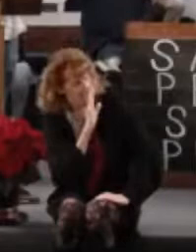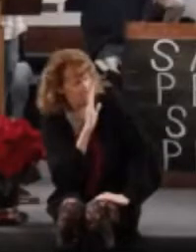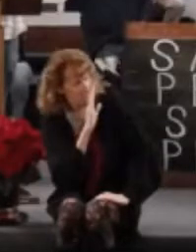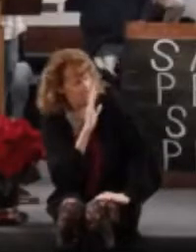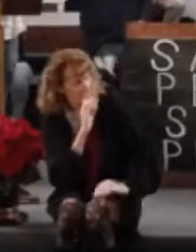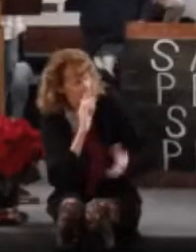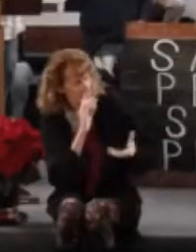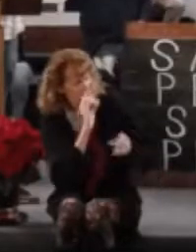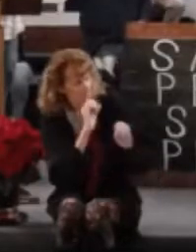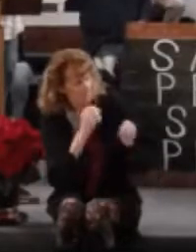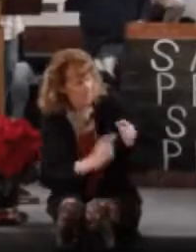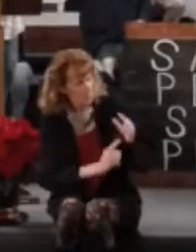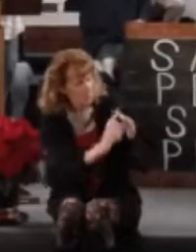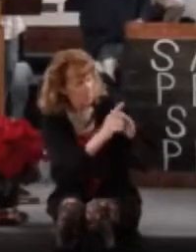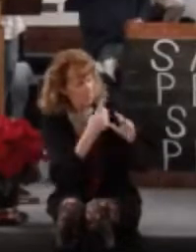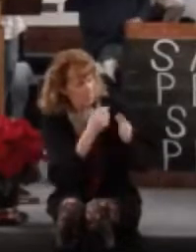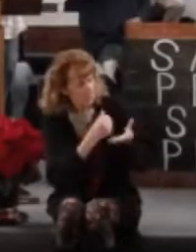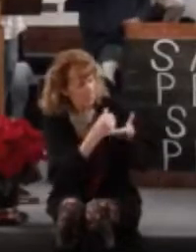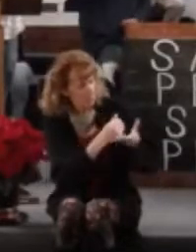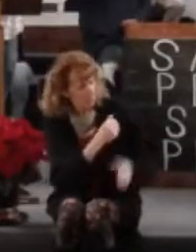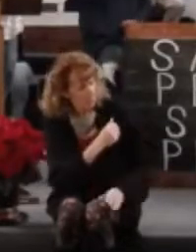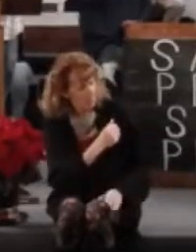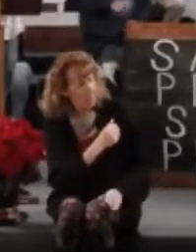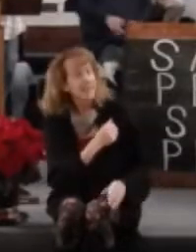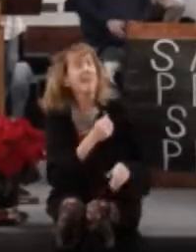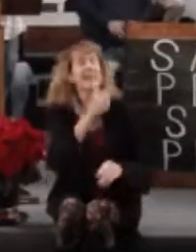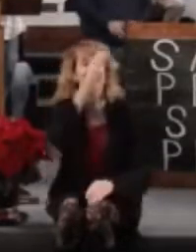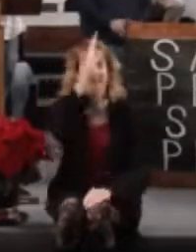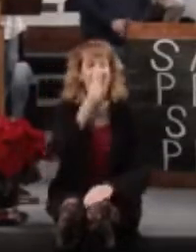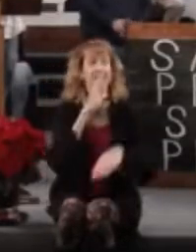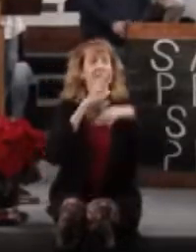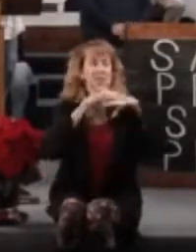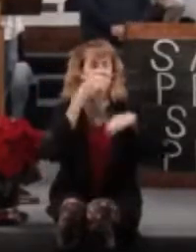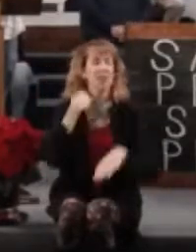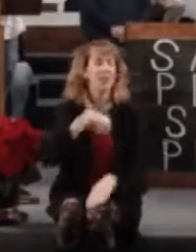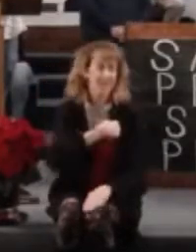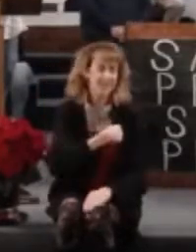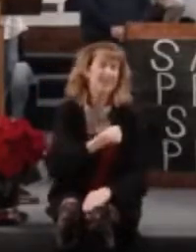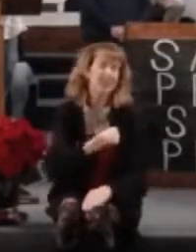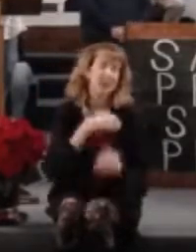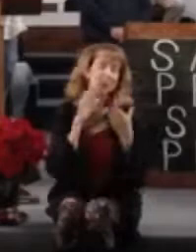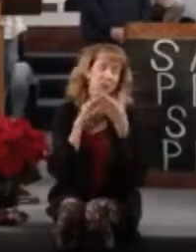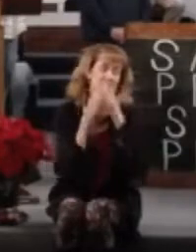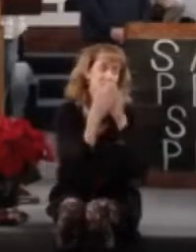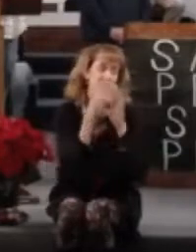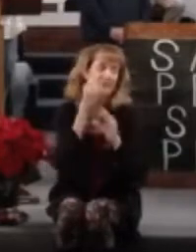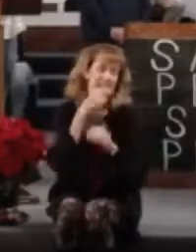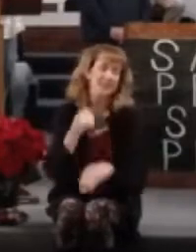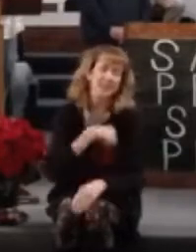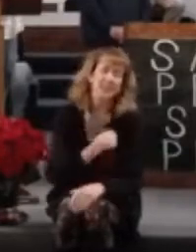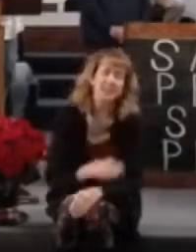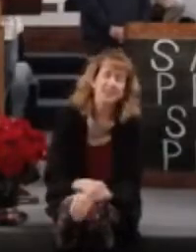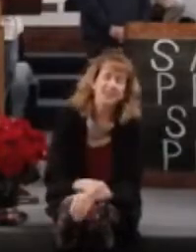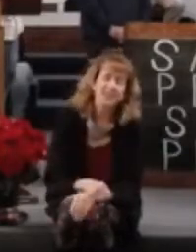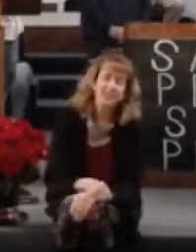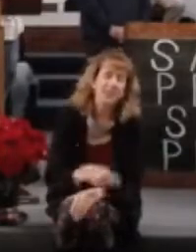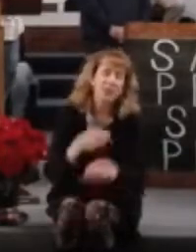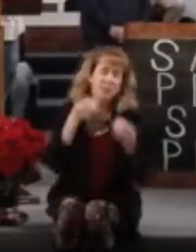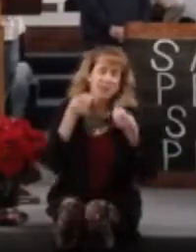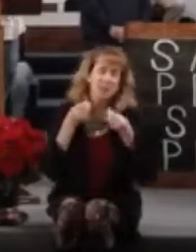So we're here. God has called us here. The community needs us here. Let's